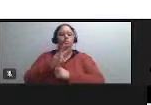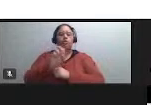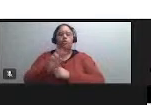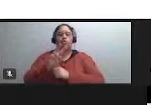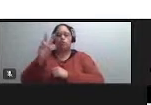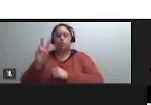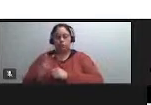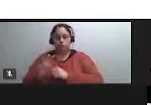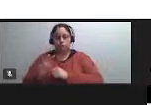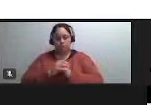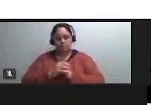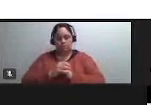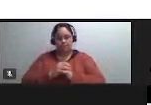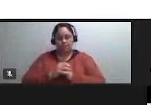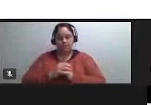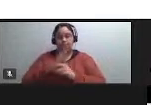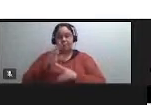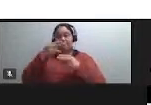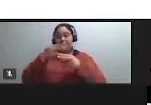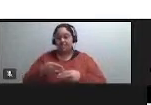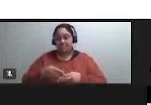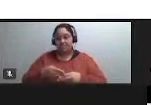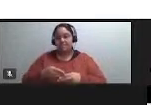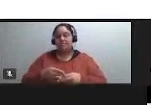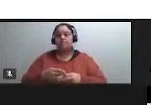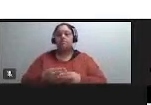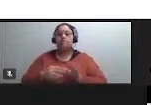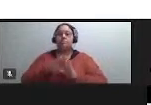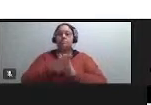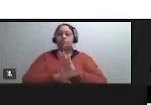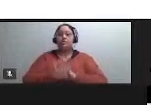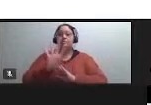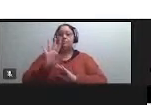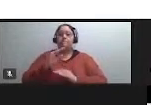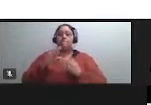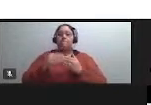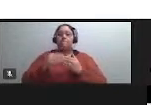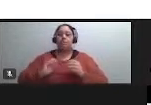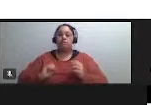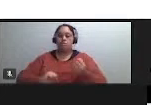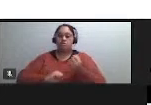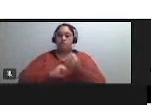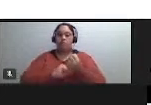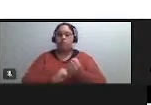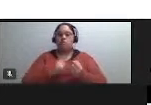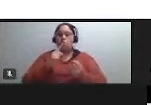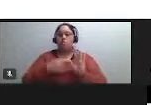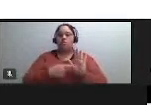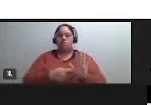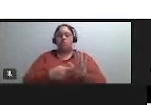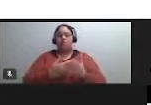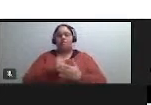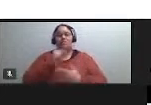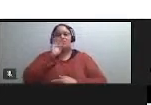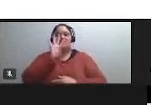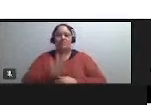2022. And finally, the program member support had just one indicator for Q4 on the number of